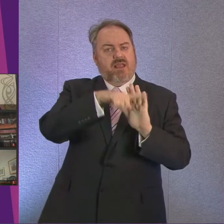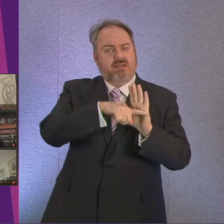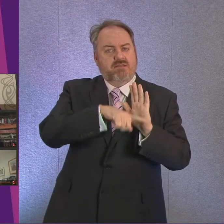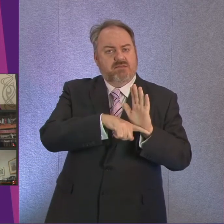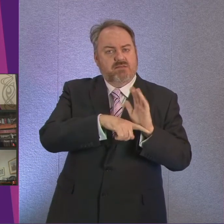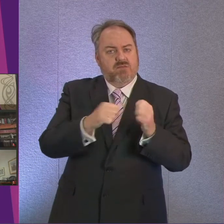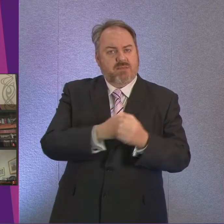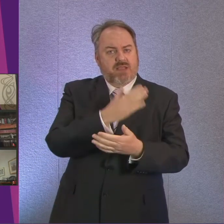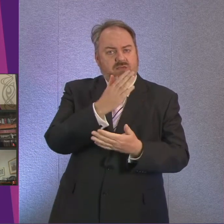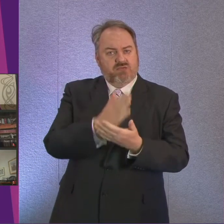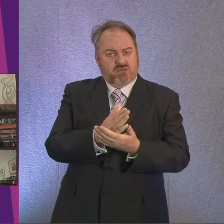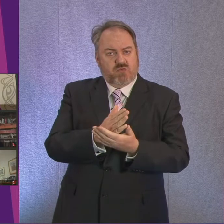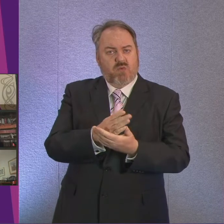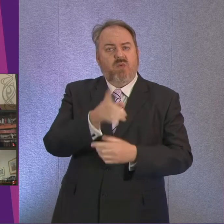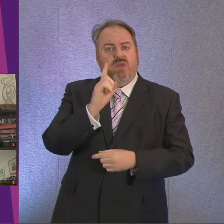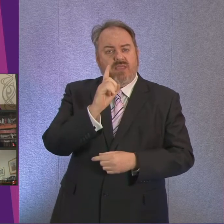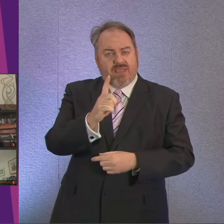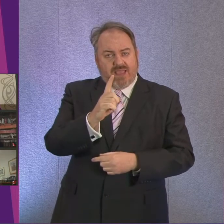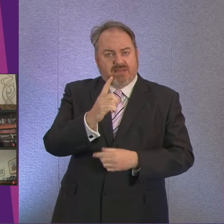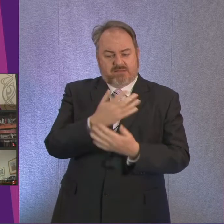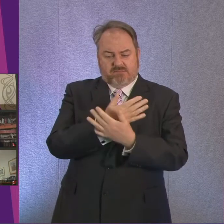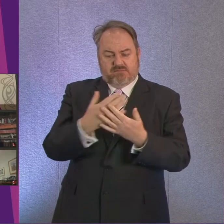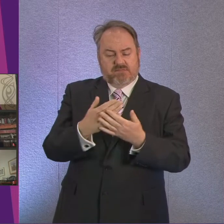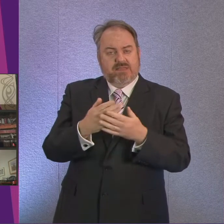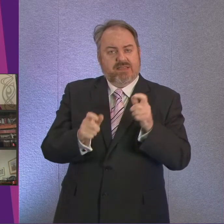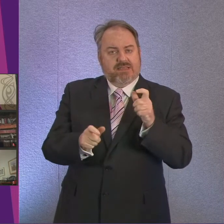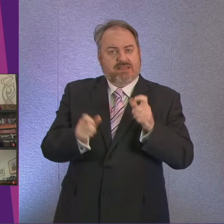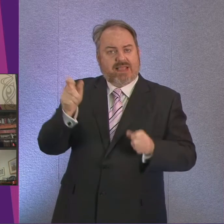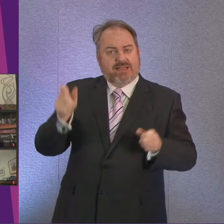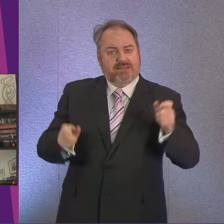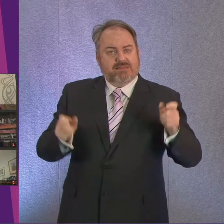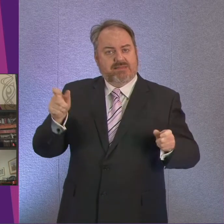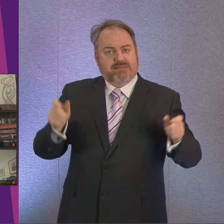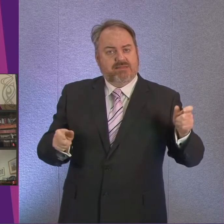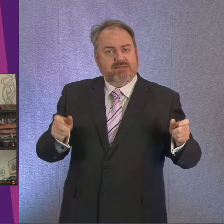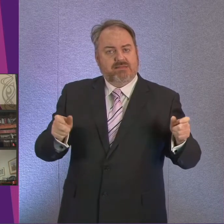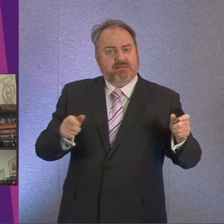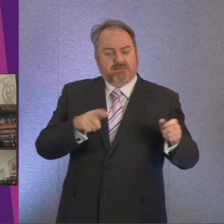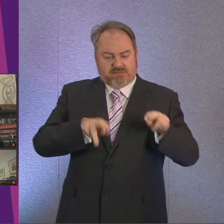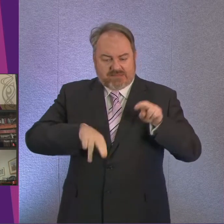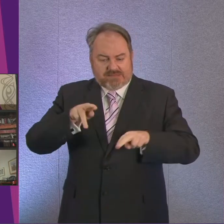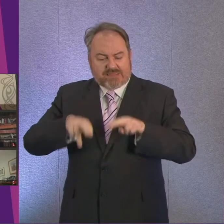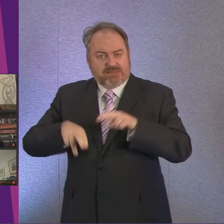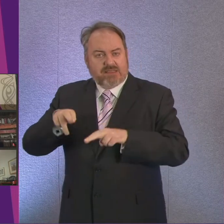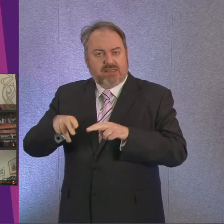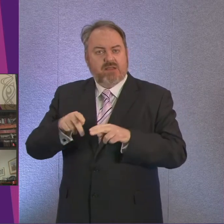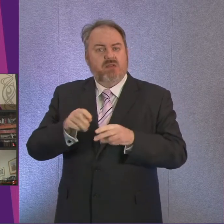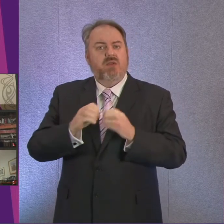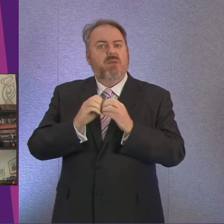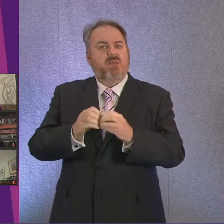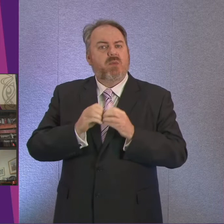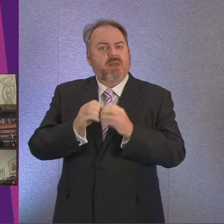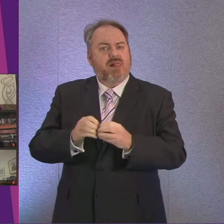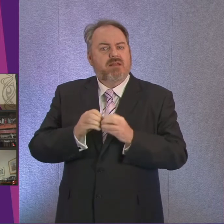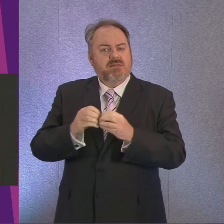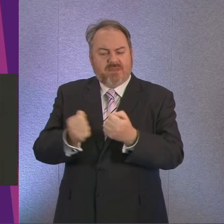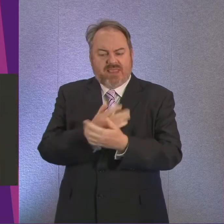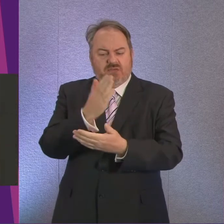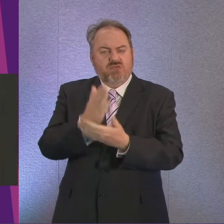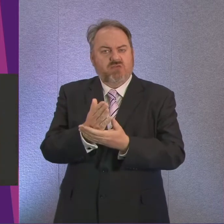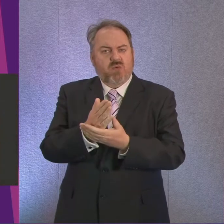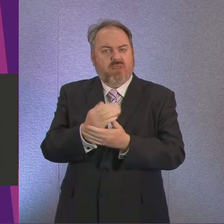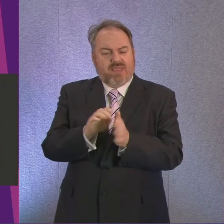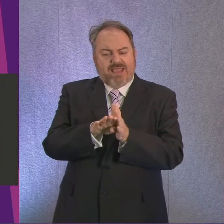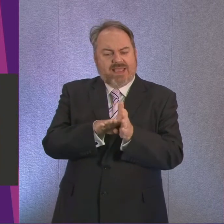reassurance that the ranking of candidates will not undermine teacher judgment? And can he outline how moderation processes